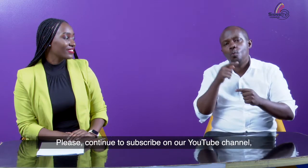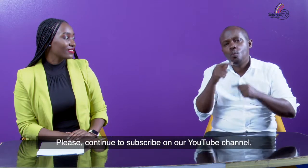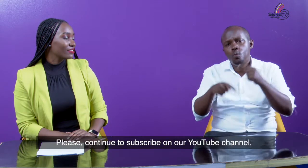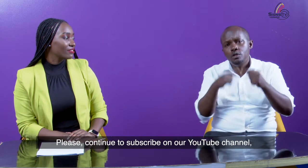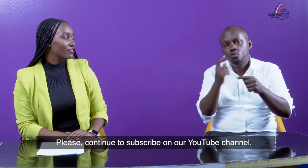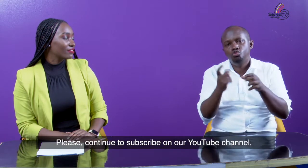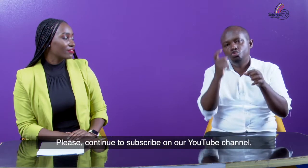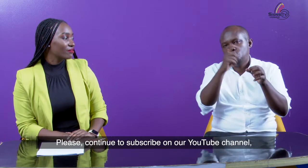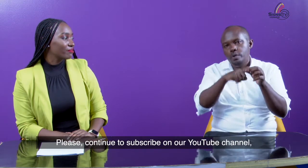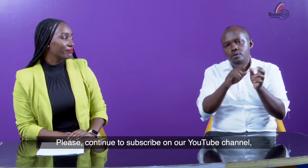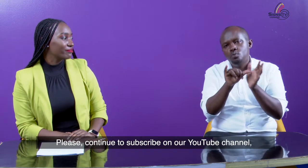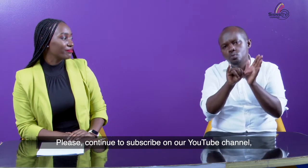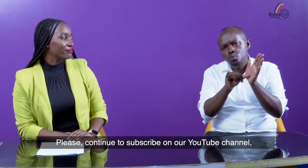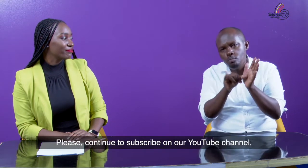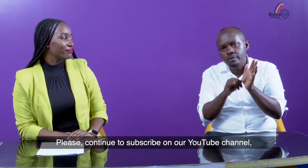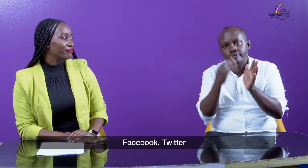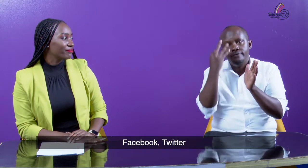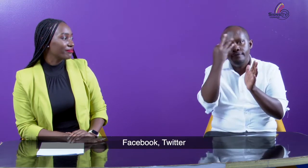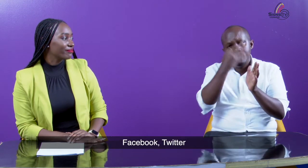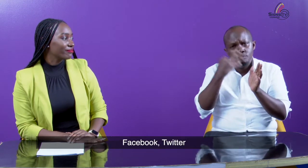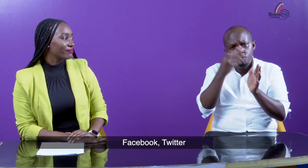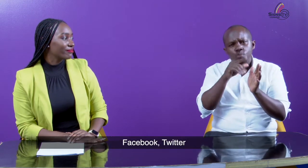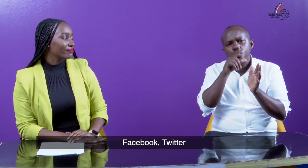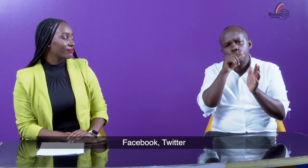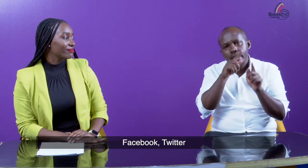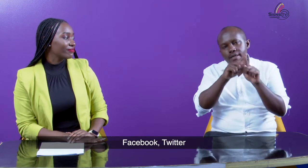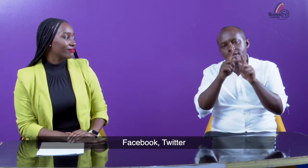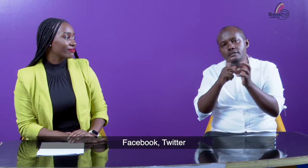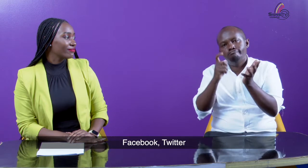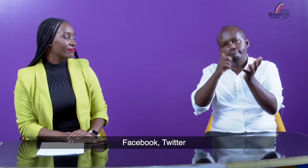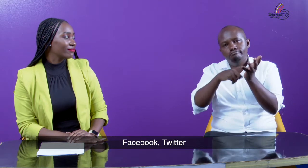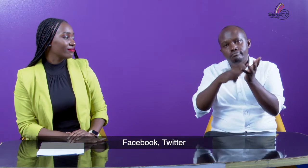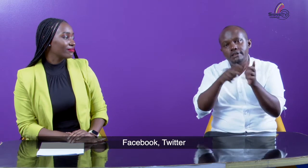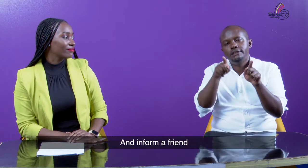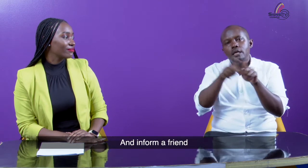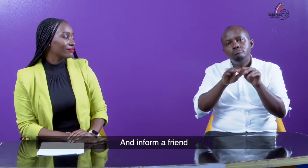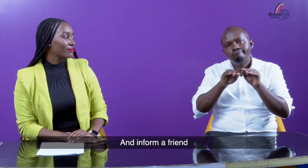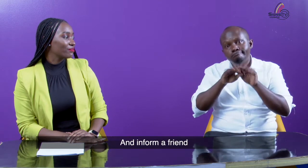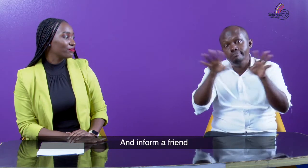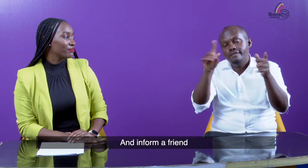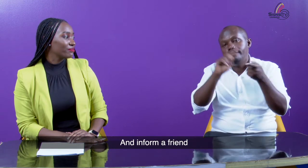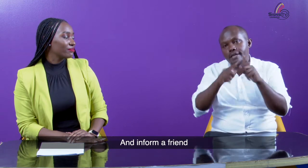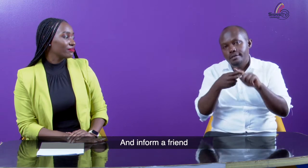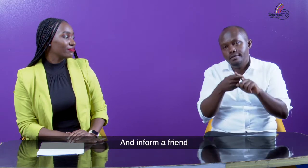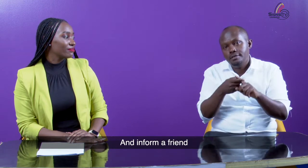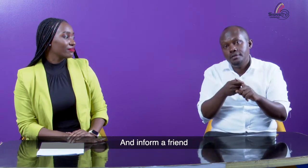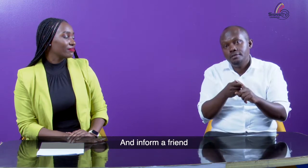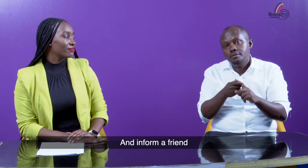to subscribe on our YouTube channel, Facebook, Twitter, and inform a friend.